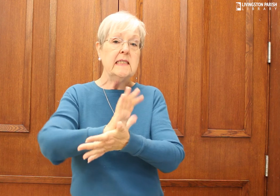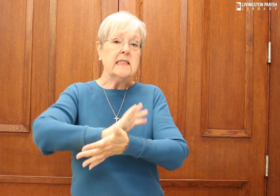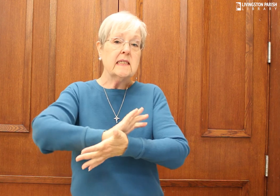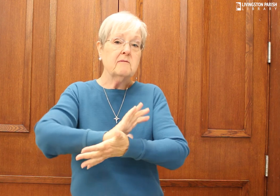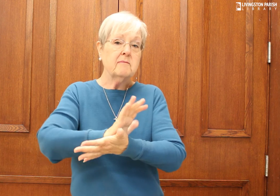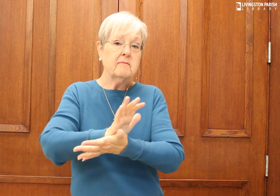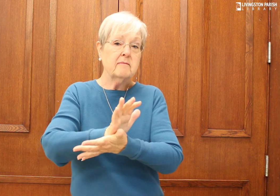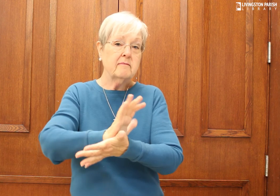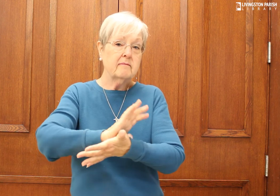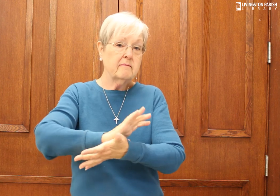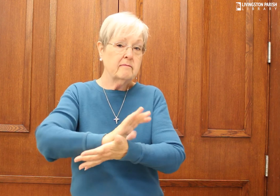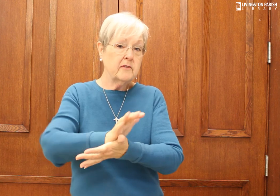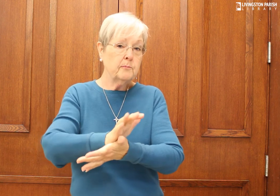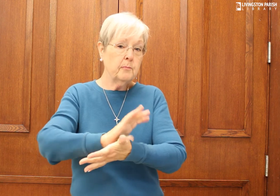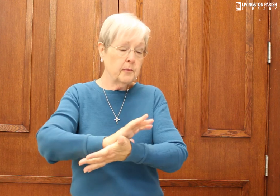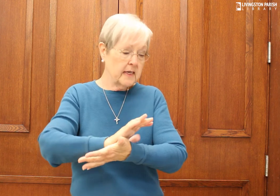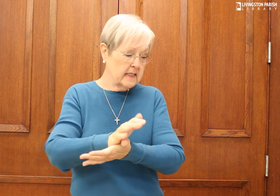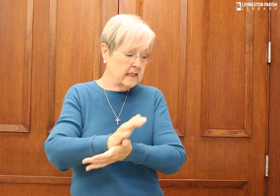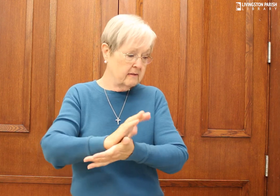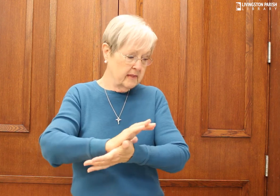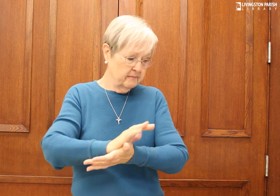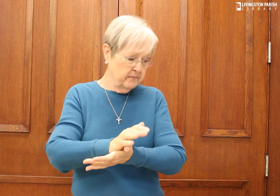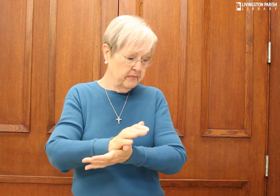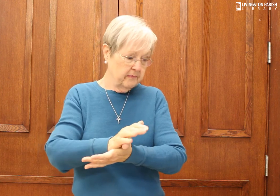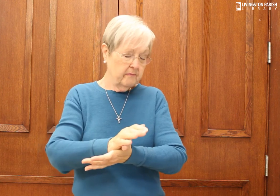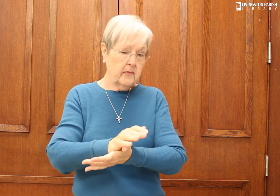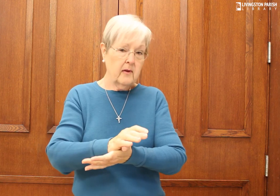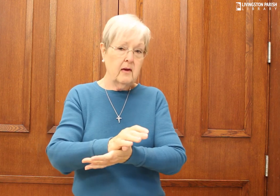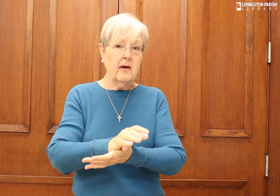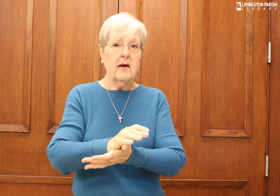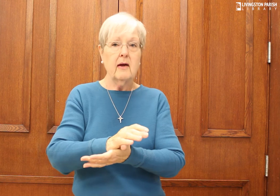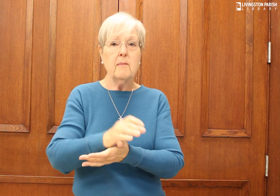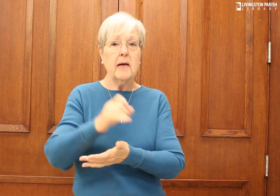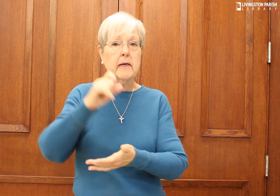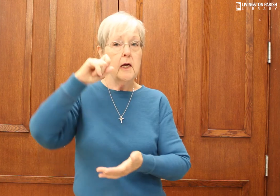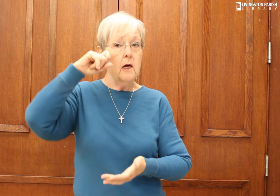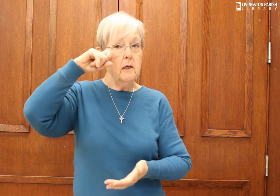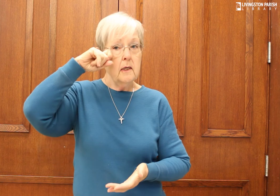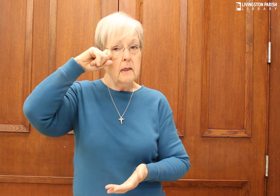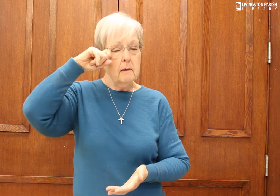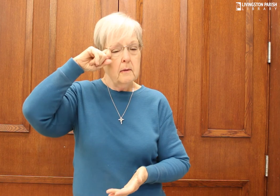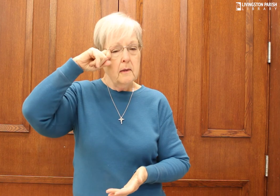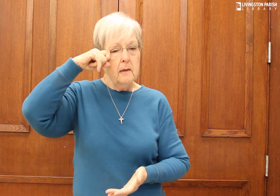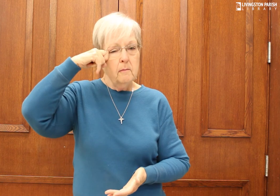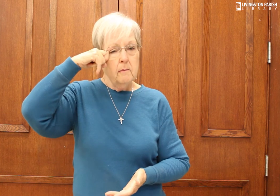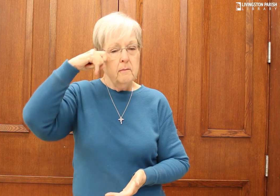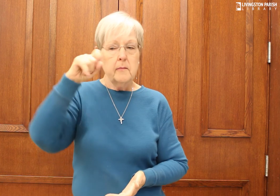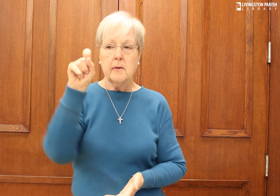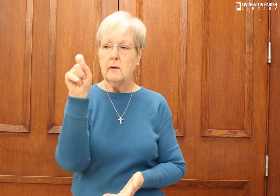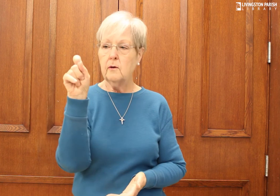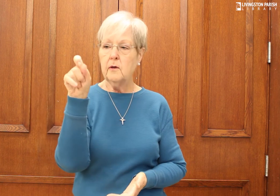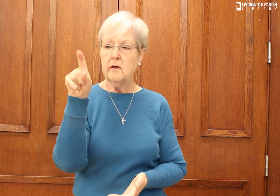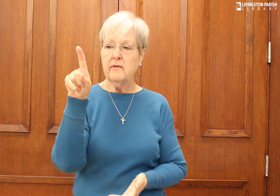cheese? Press it. How about an onion? Crook your